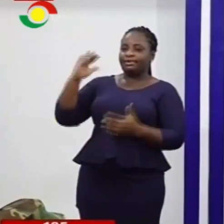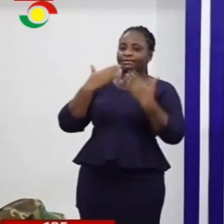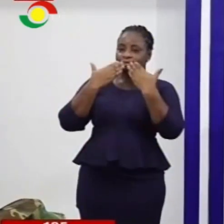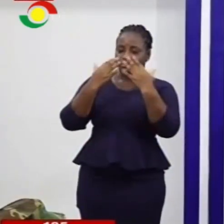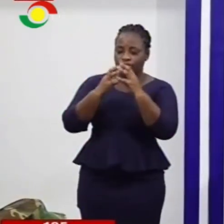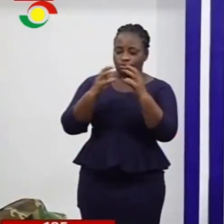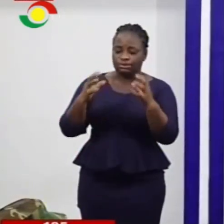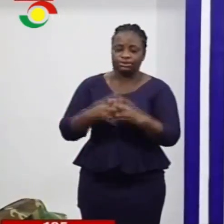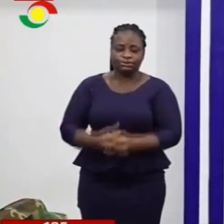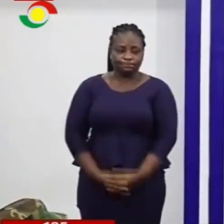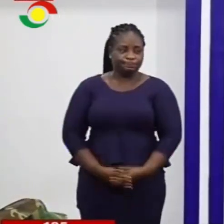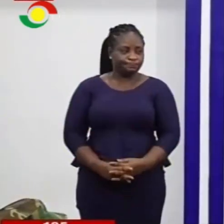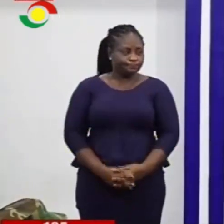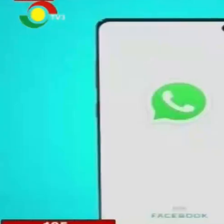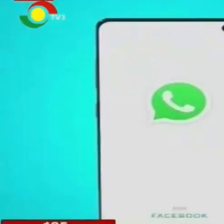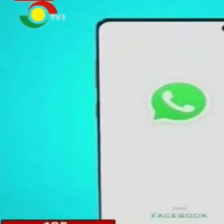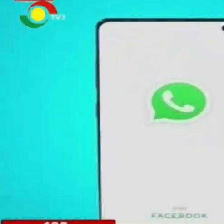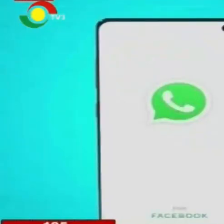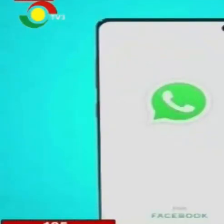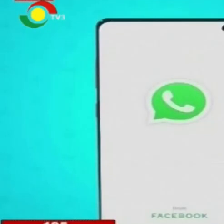much.